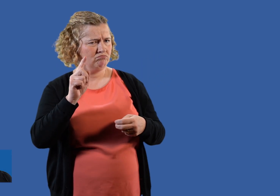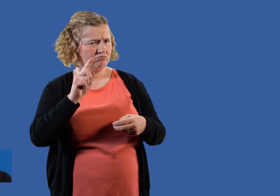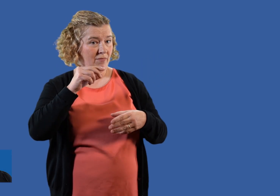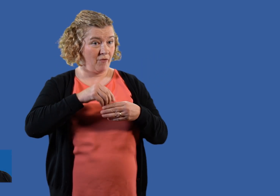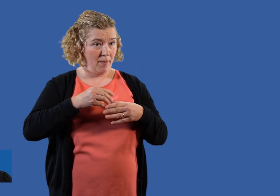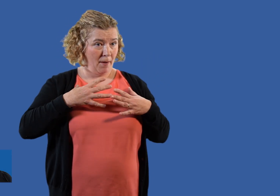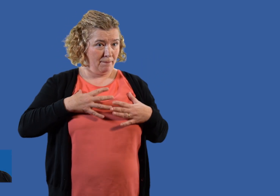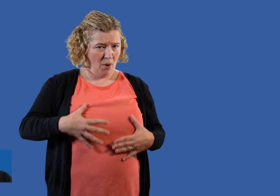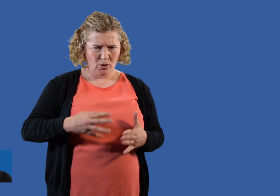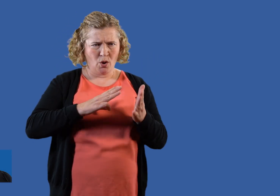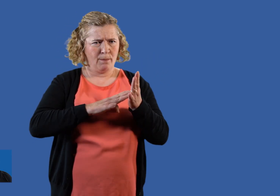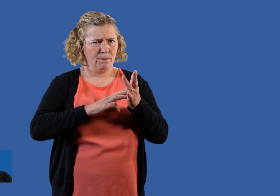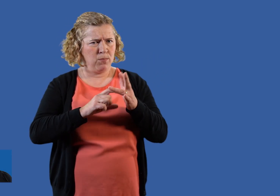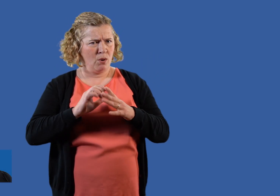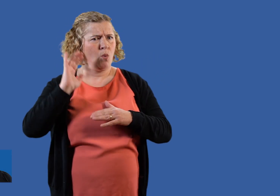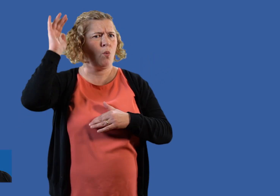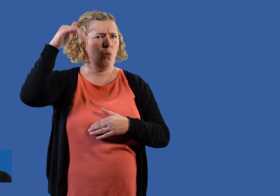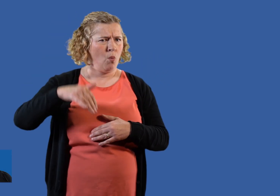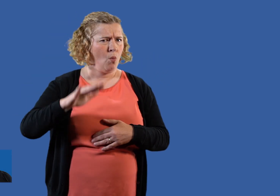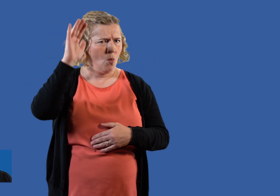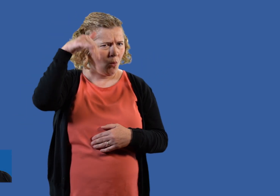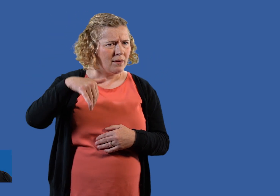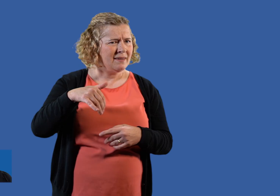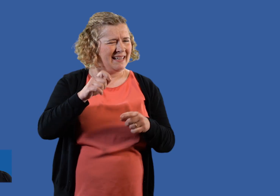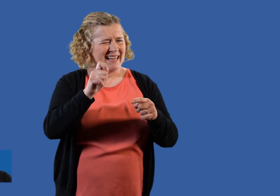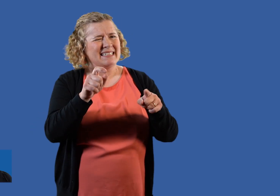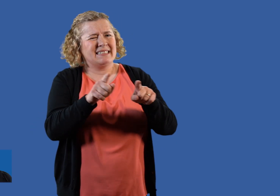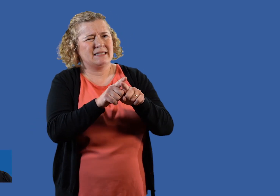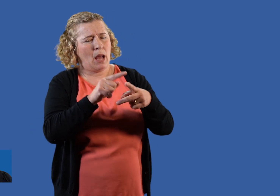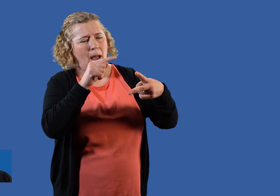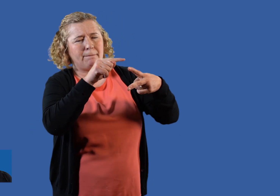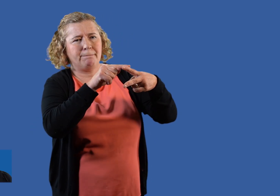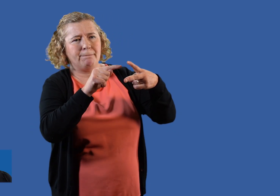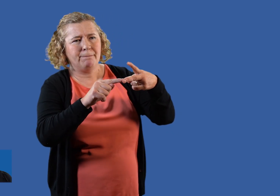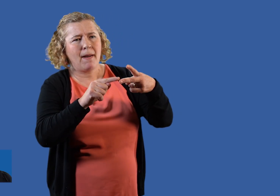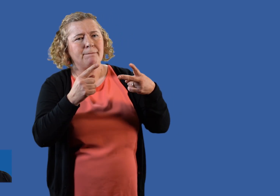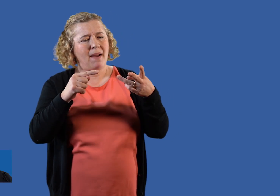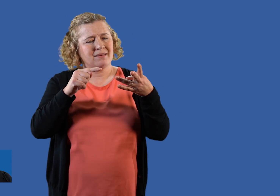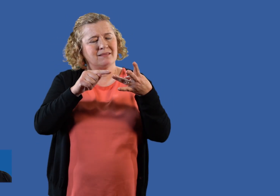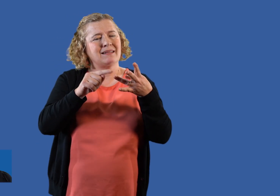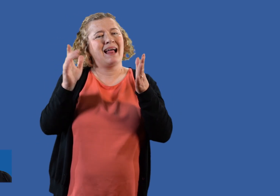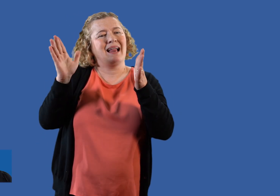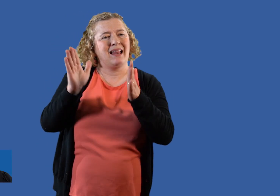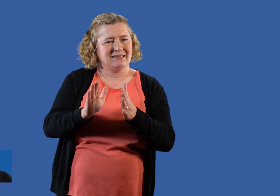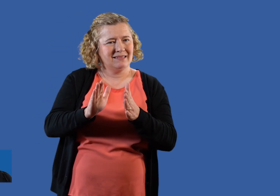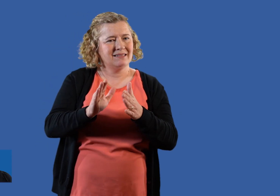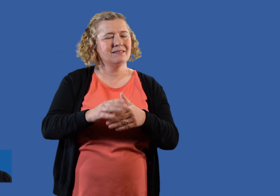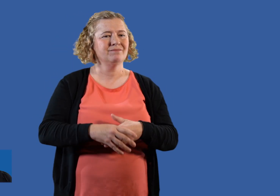involves changes in mood and shifts to bipolar 1 and 2, but the shifts are often less dramatic in